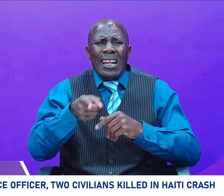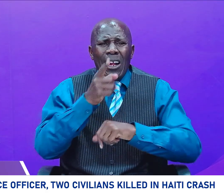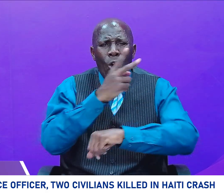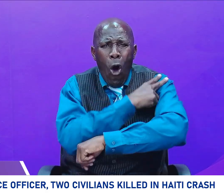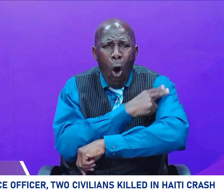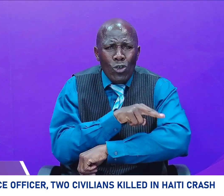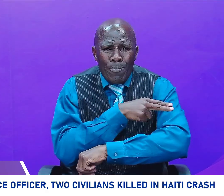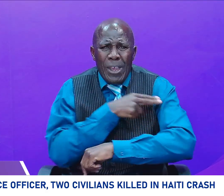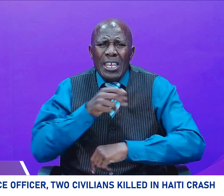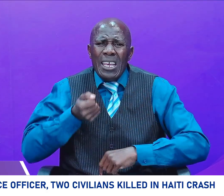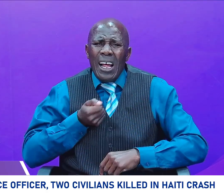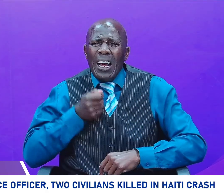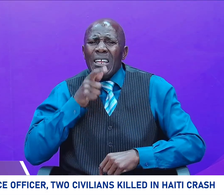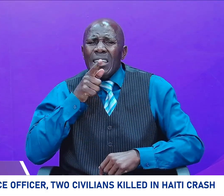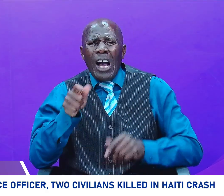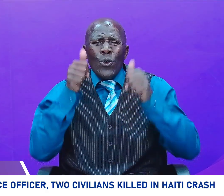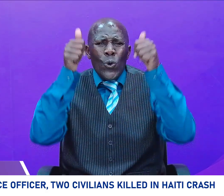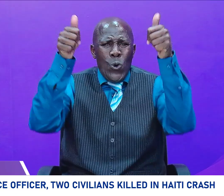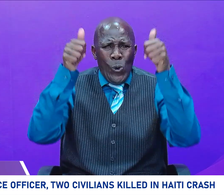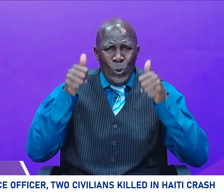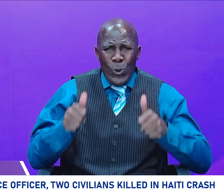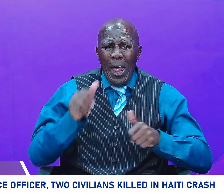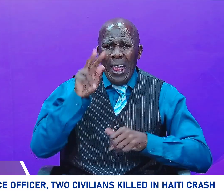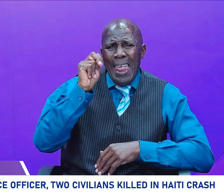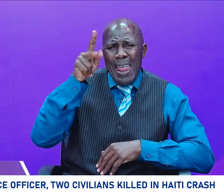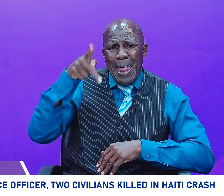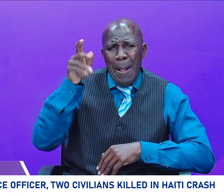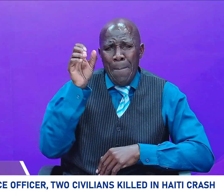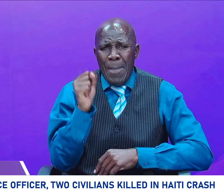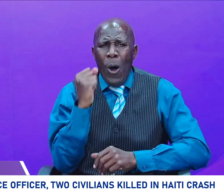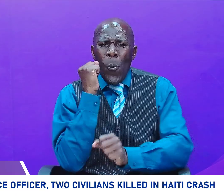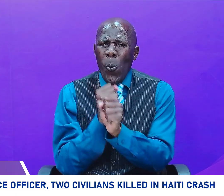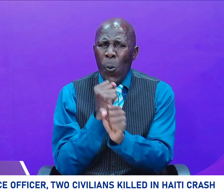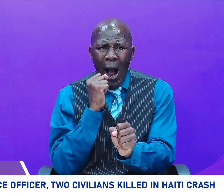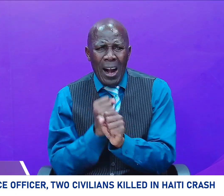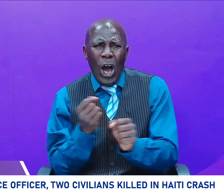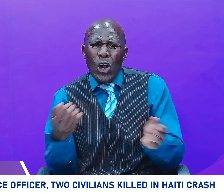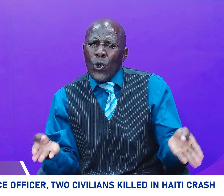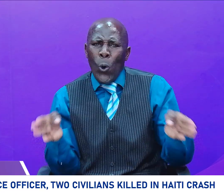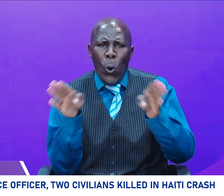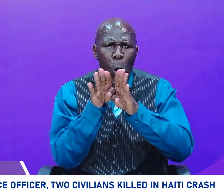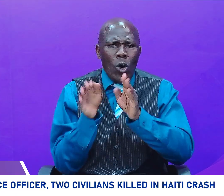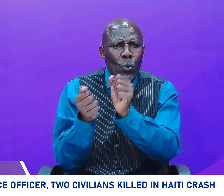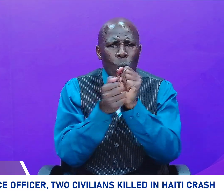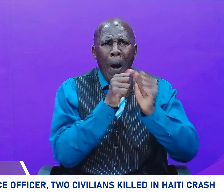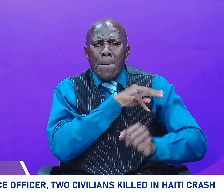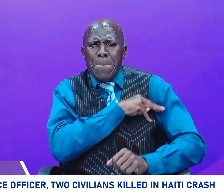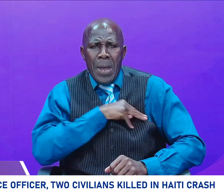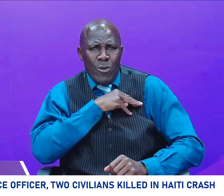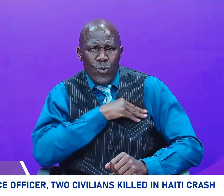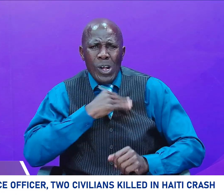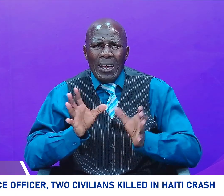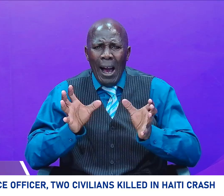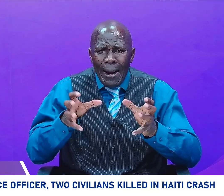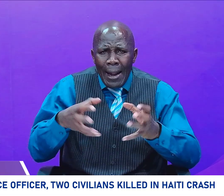other officers sustained injuries in the crash and are currently receiving treatment. She noted